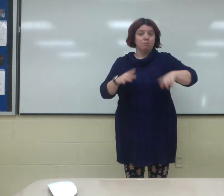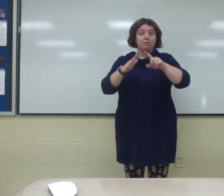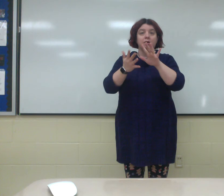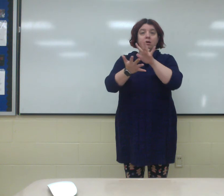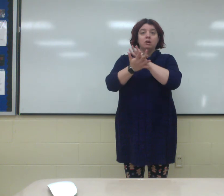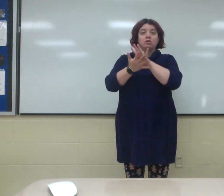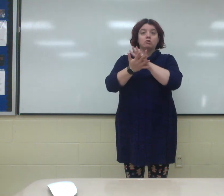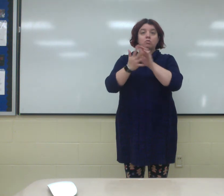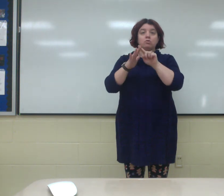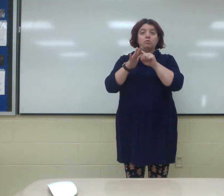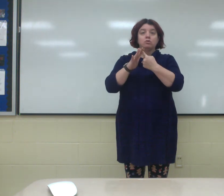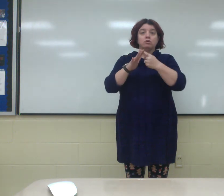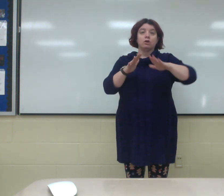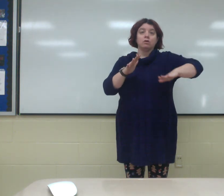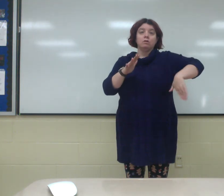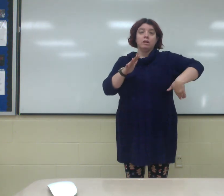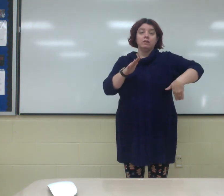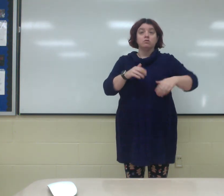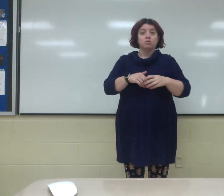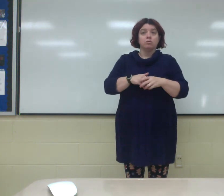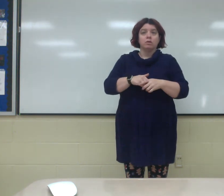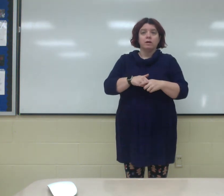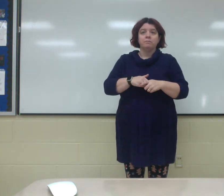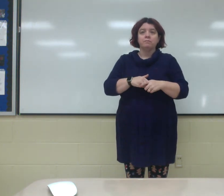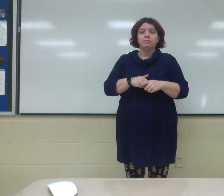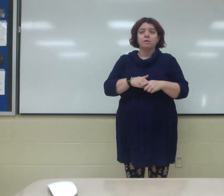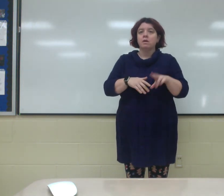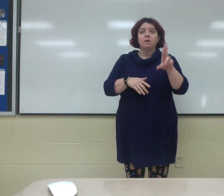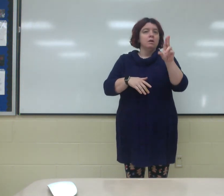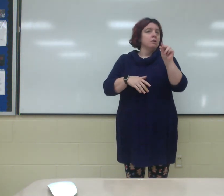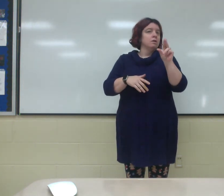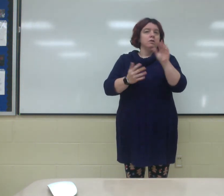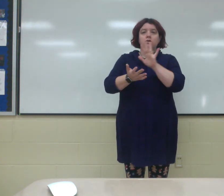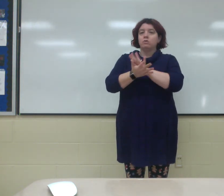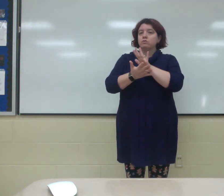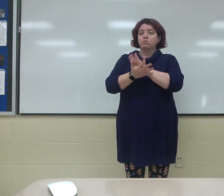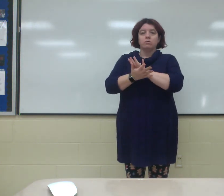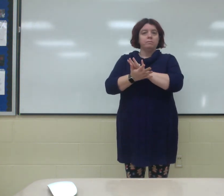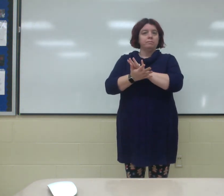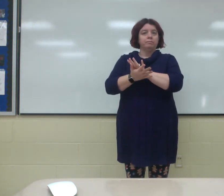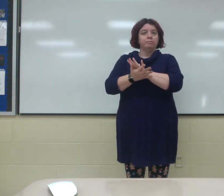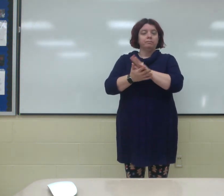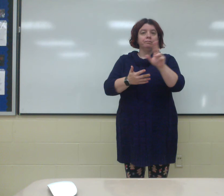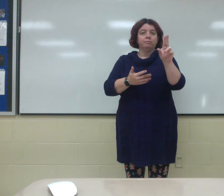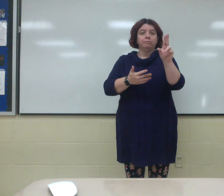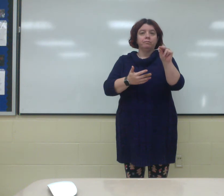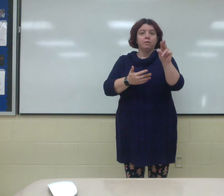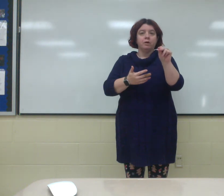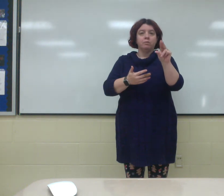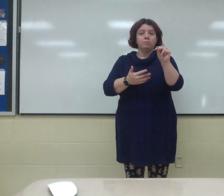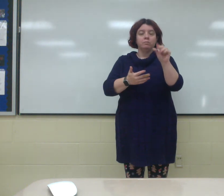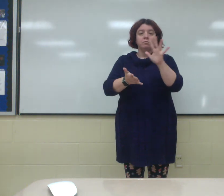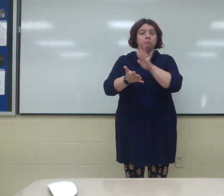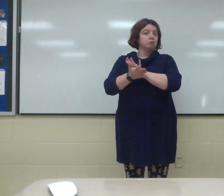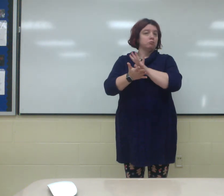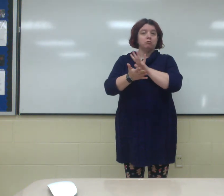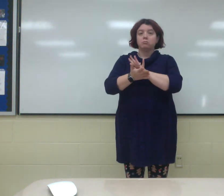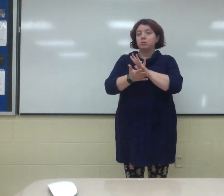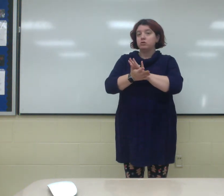armpit. School, start, late. School delay. No school. No school. You shake